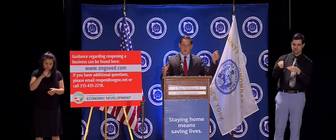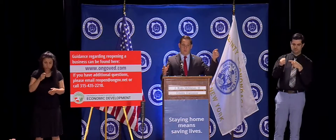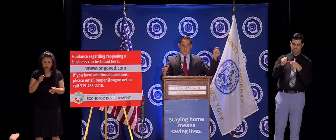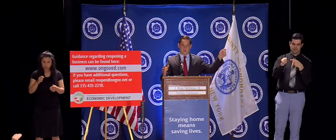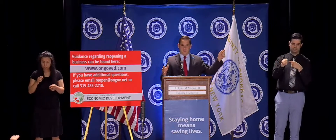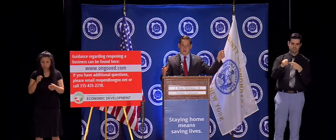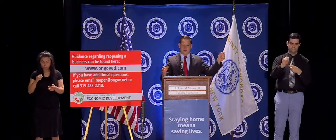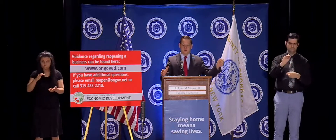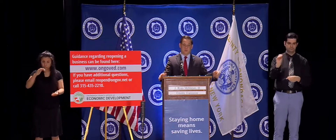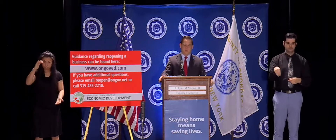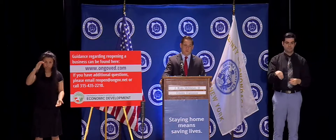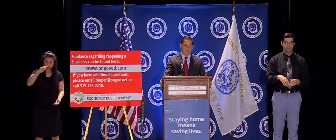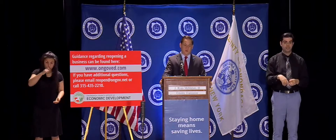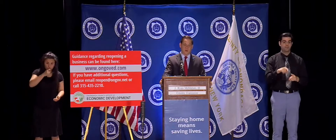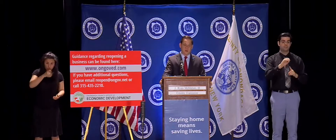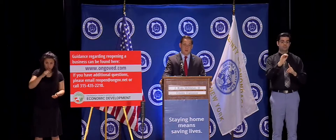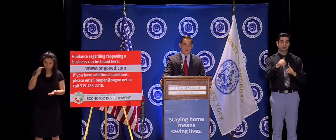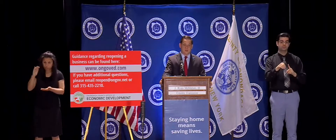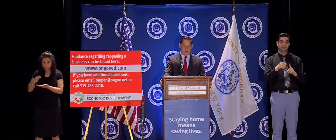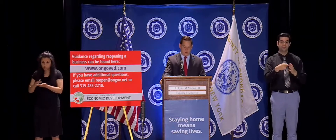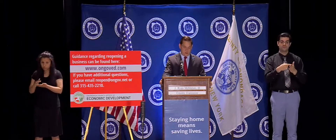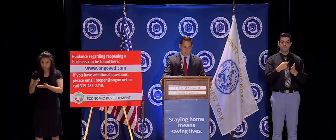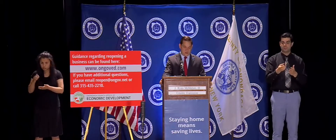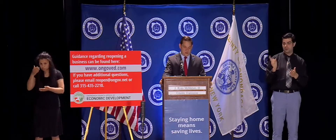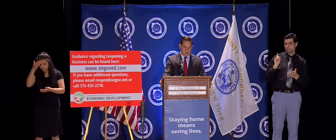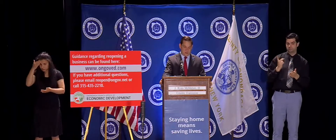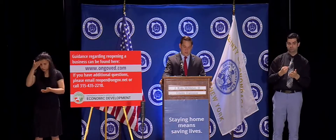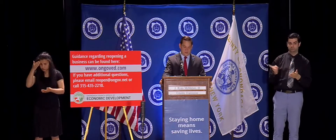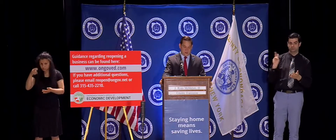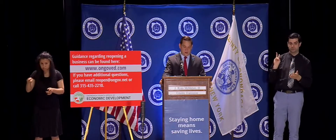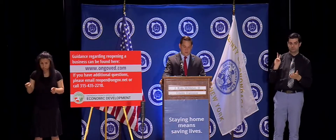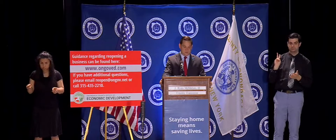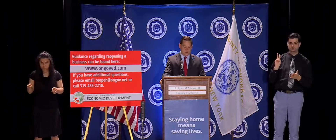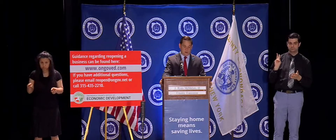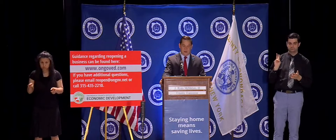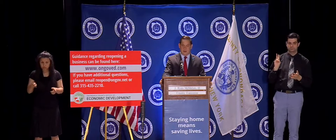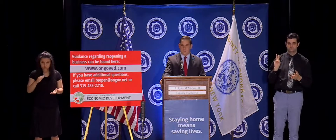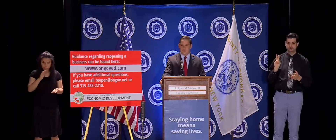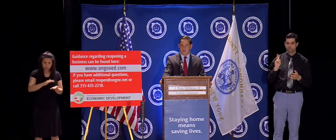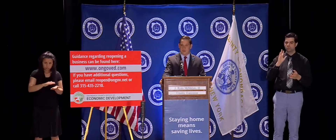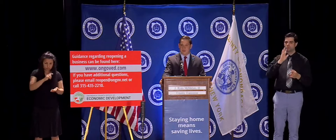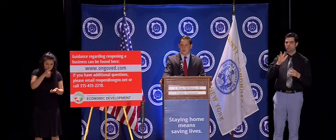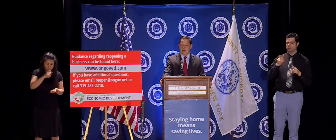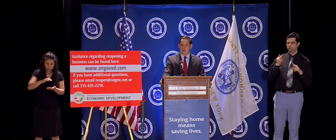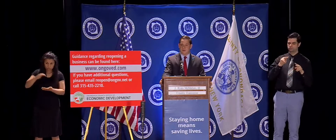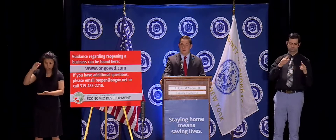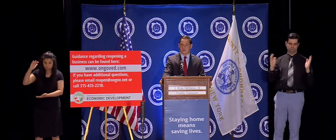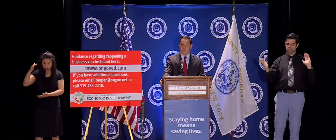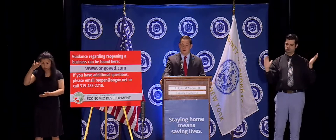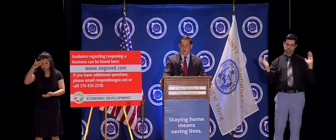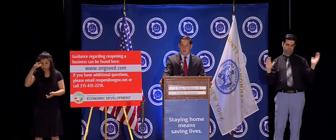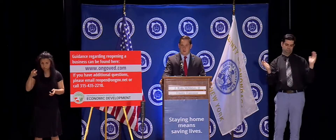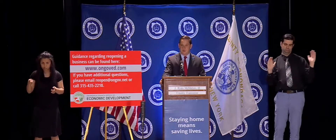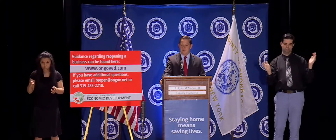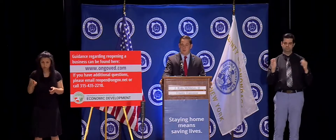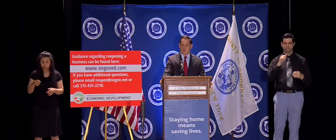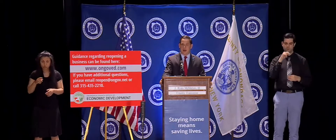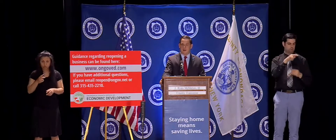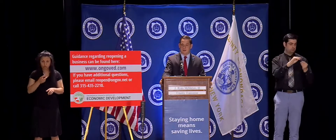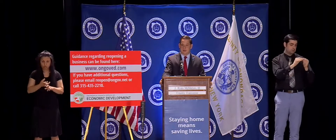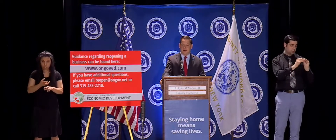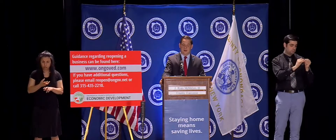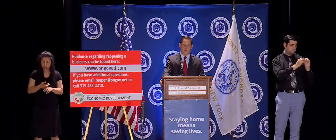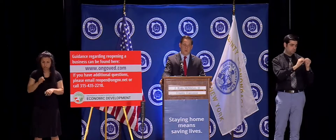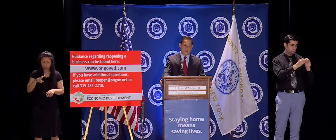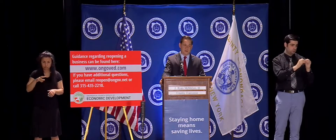week before, but the percentages from the week before. So it's all 1 day or 2 days. That's not enough to even be a